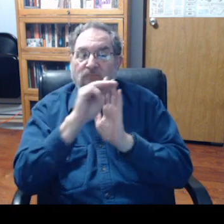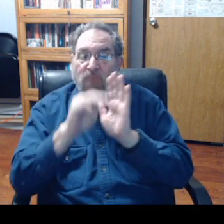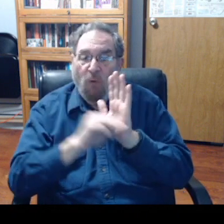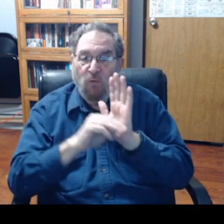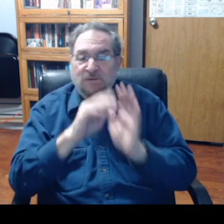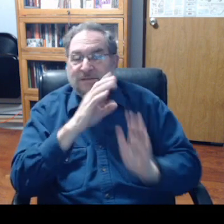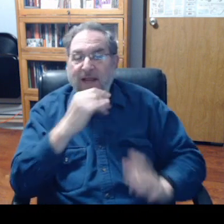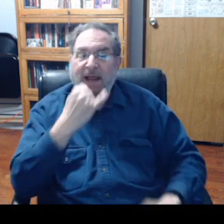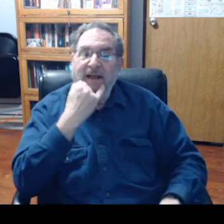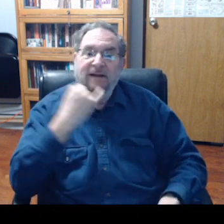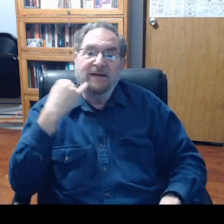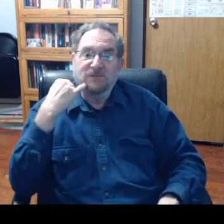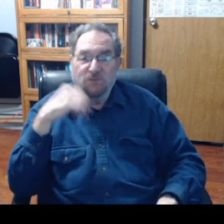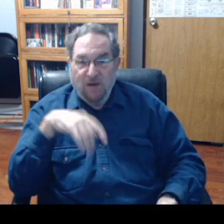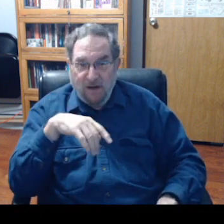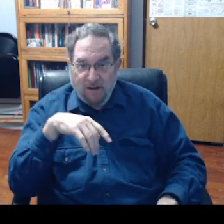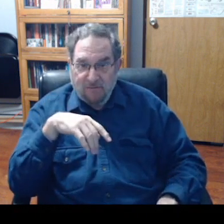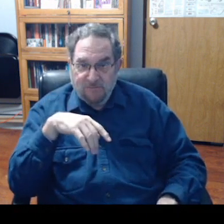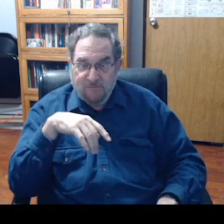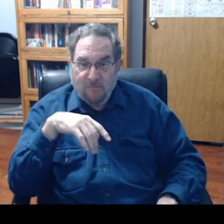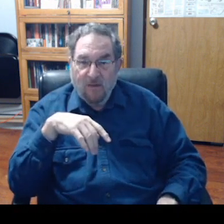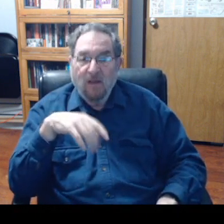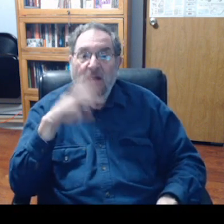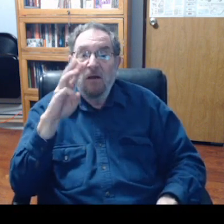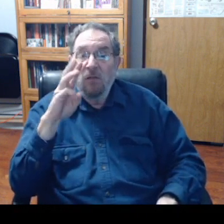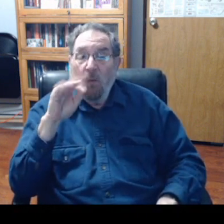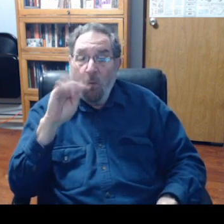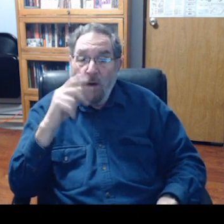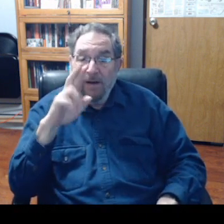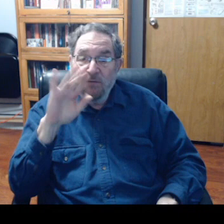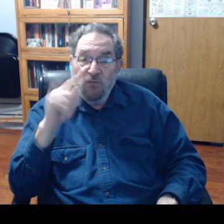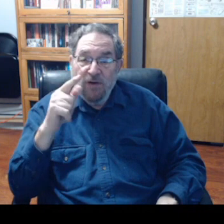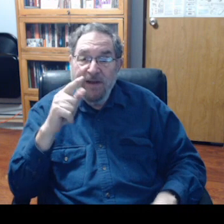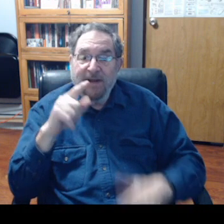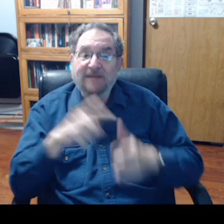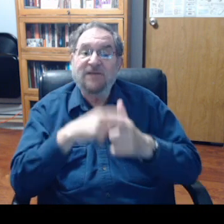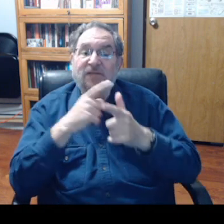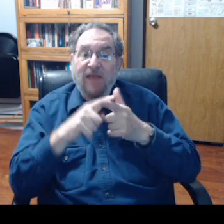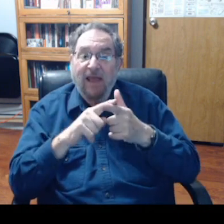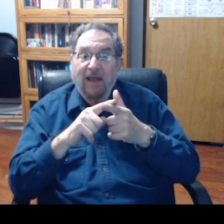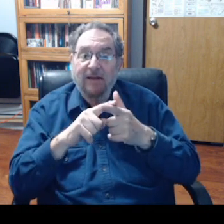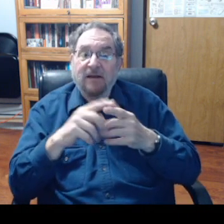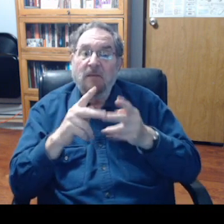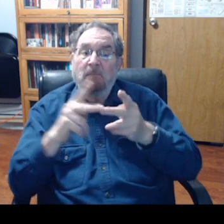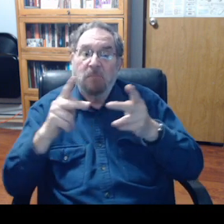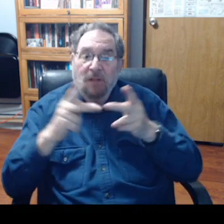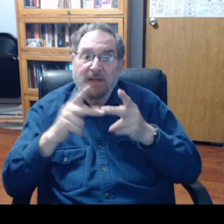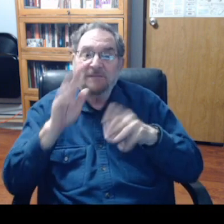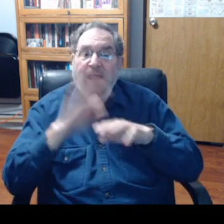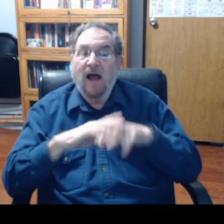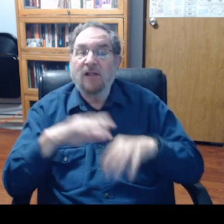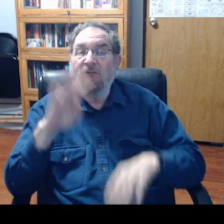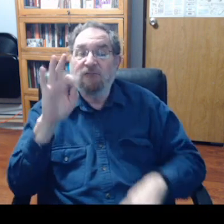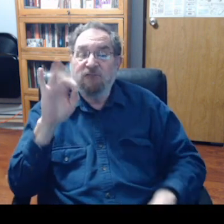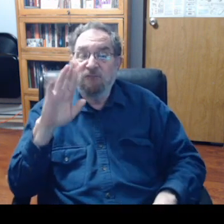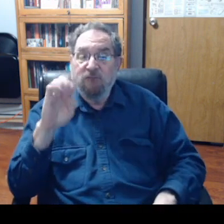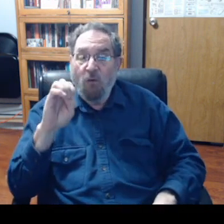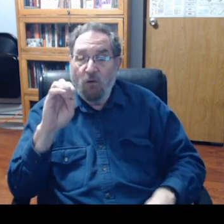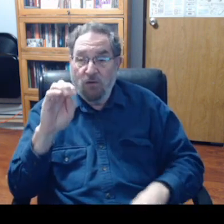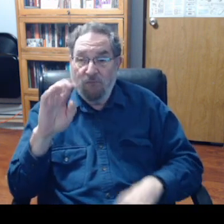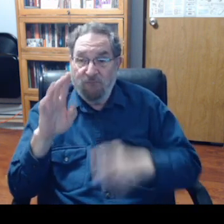of Moses and Israel." The wedding ring is then placed on